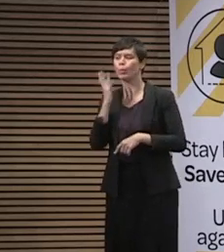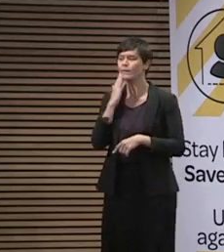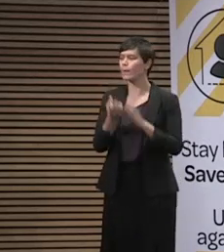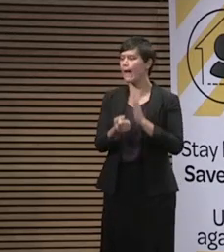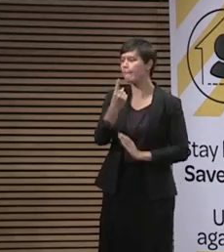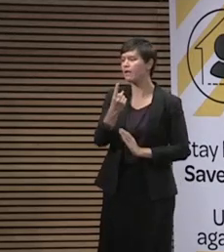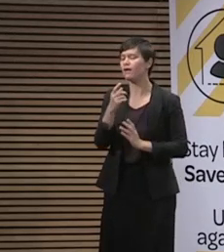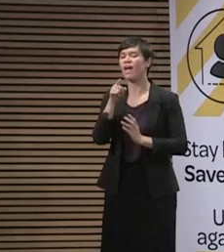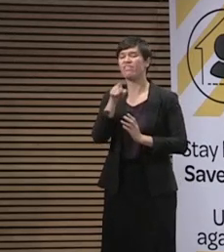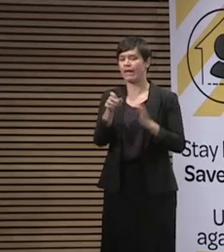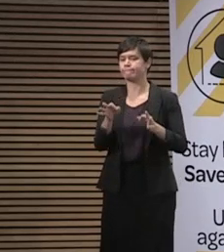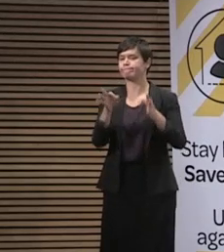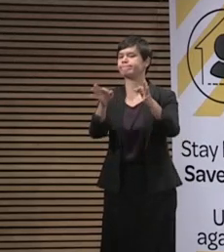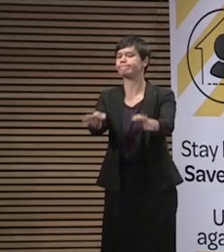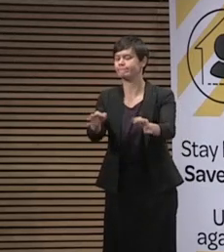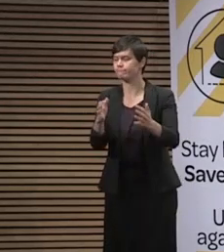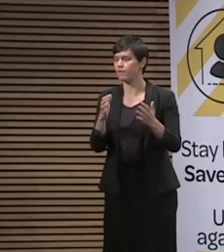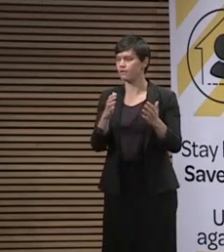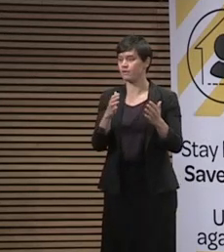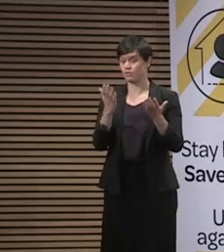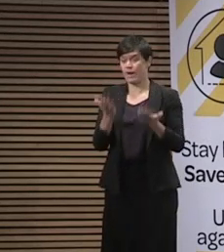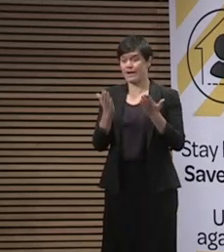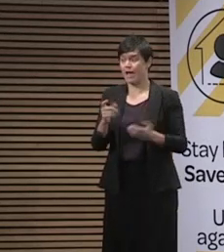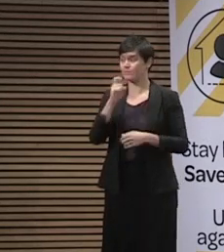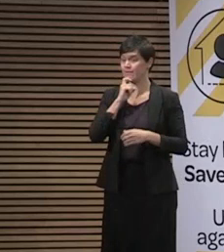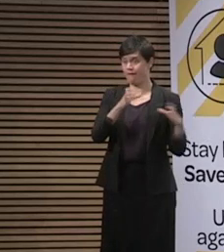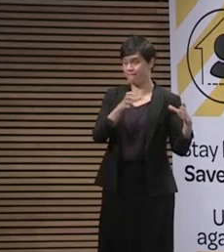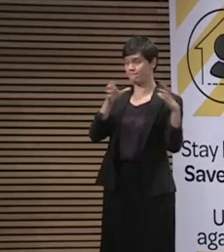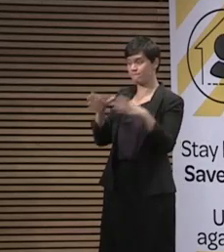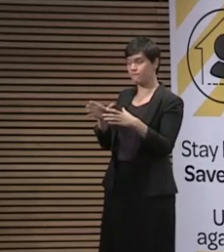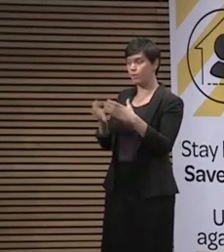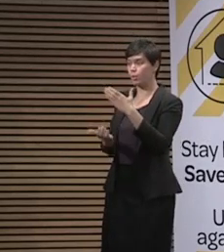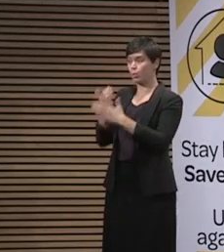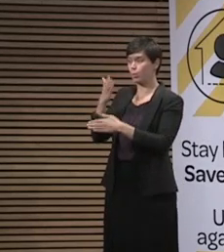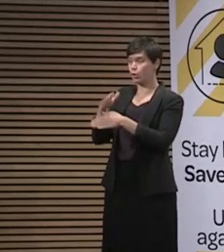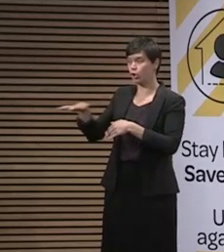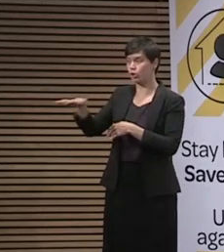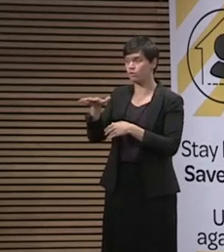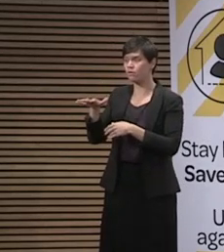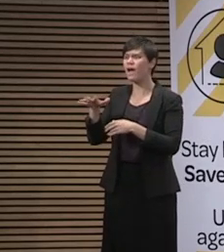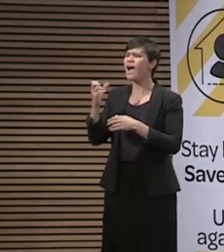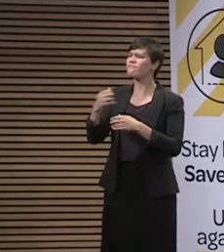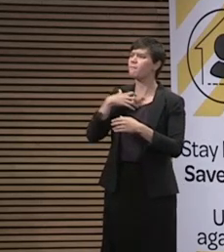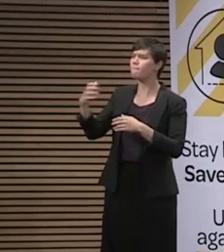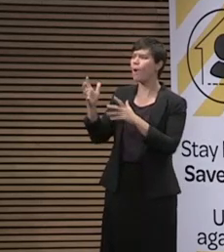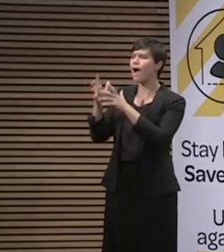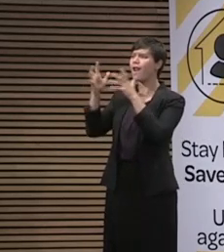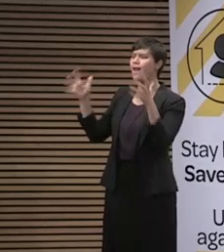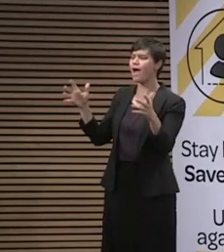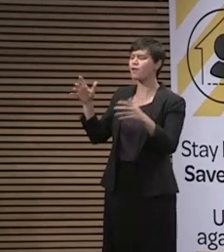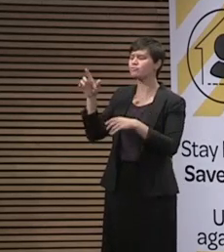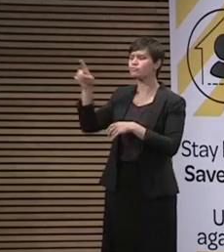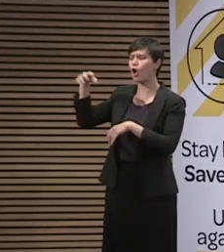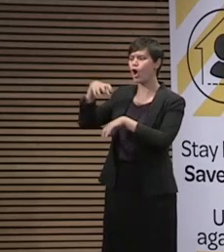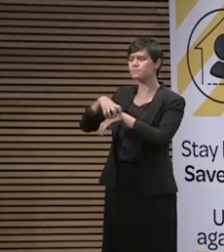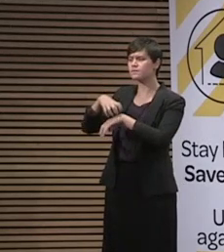occupancy rates in all our hospitals are around 50%. That is not typical. Many of our larger hospitals would operate at 90 to